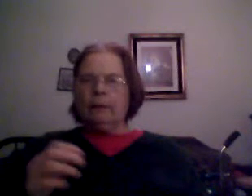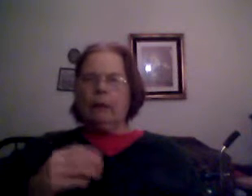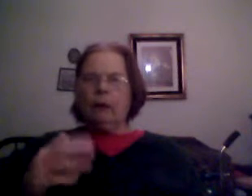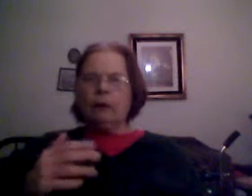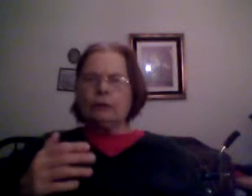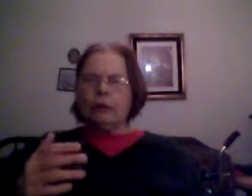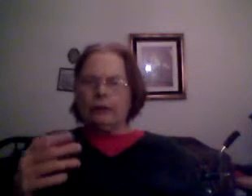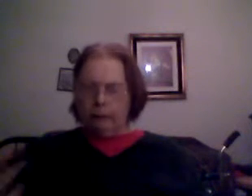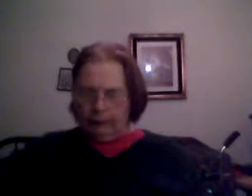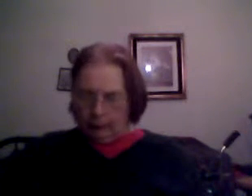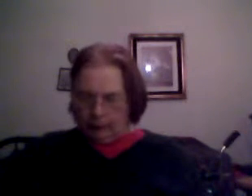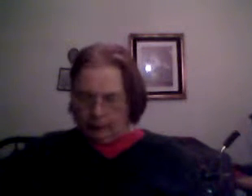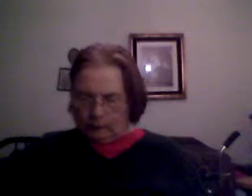There are also other conventions.